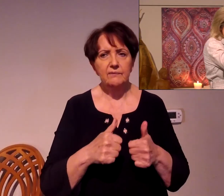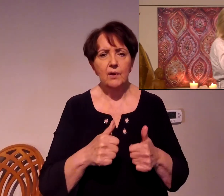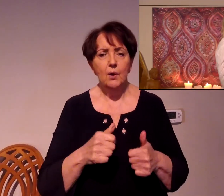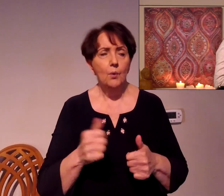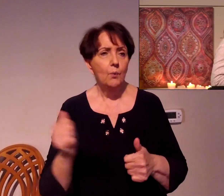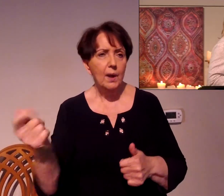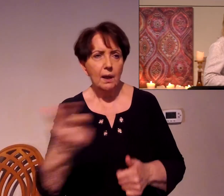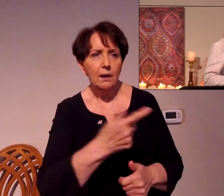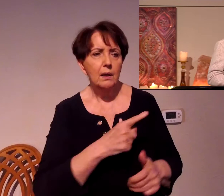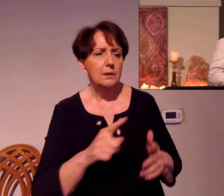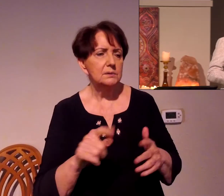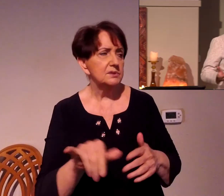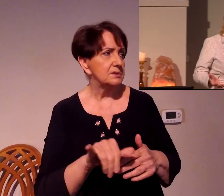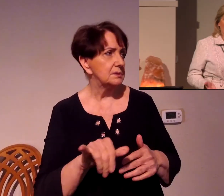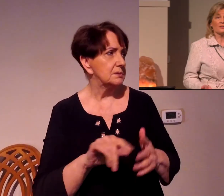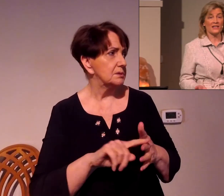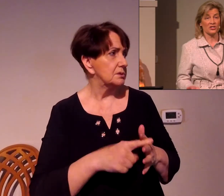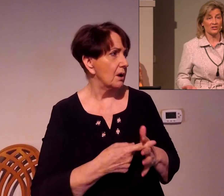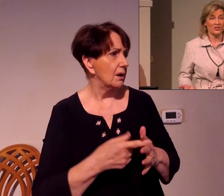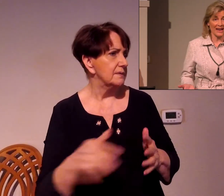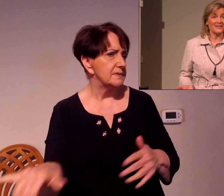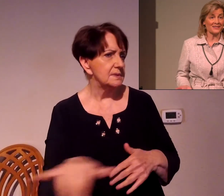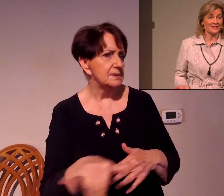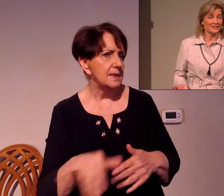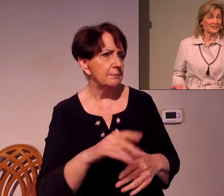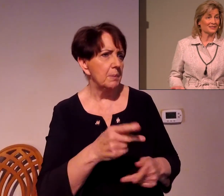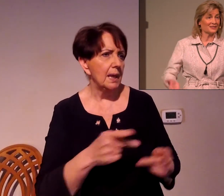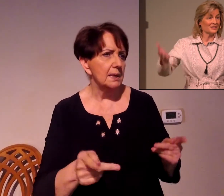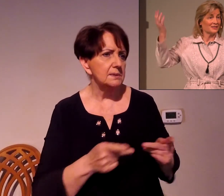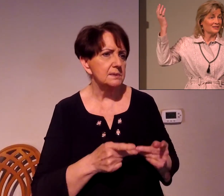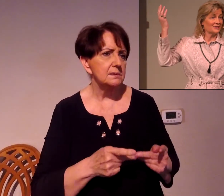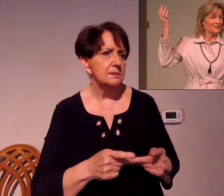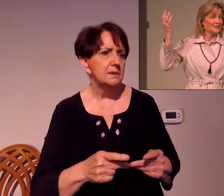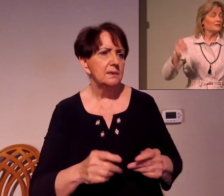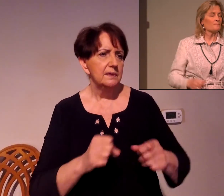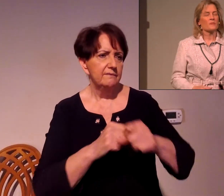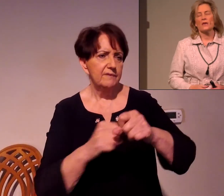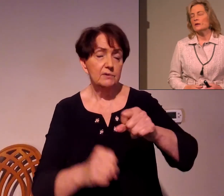same place. Most of us start in foundations, yes?